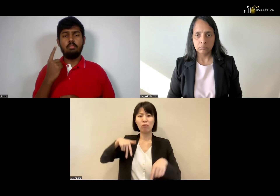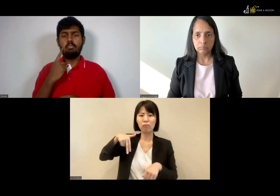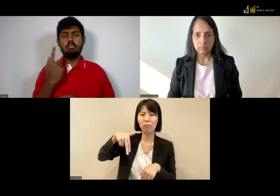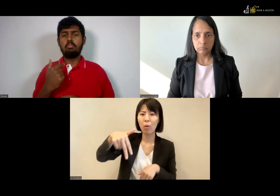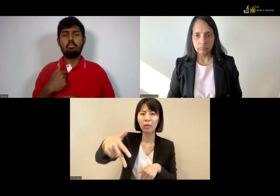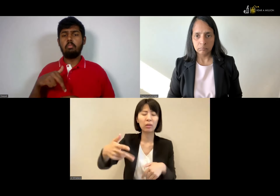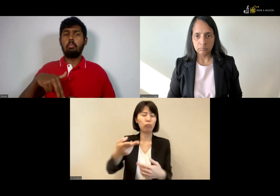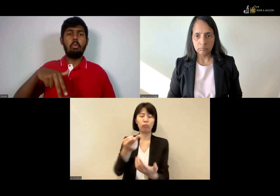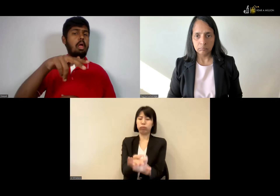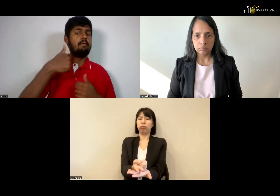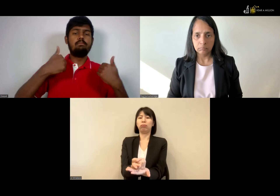sick,